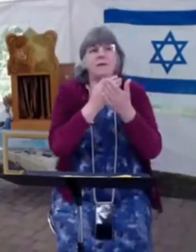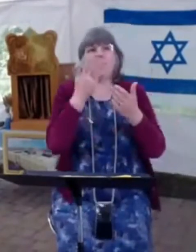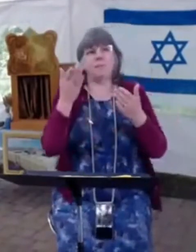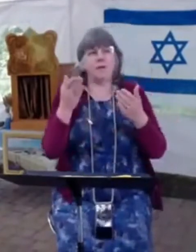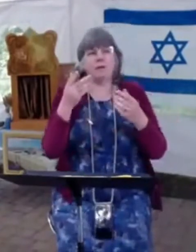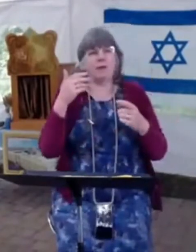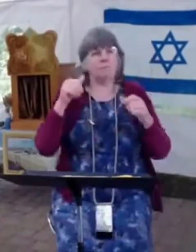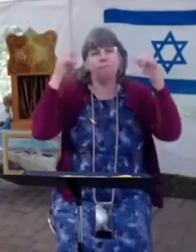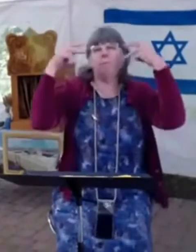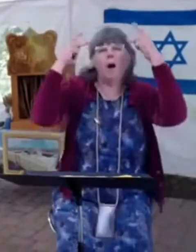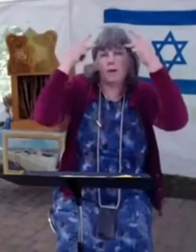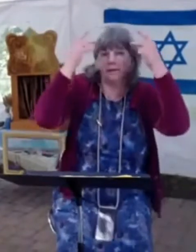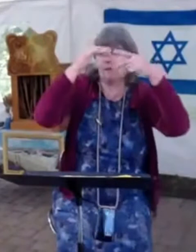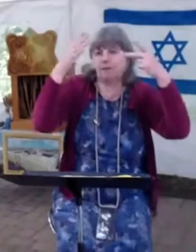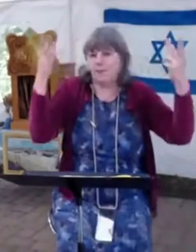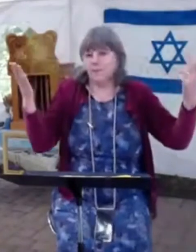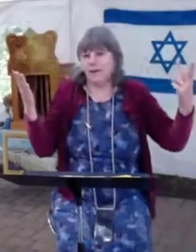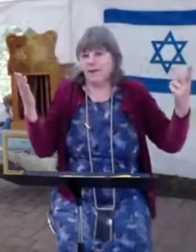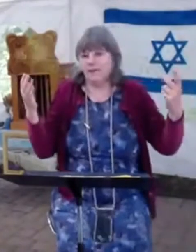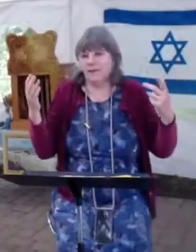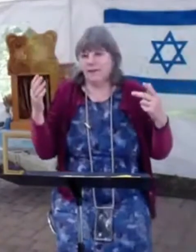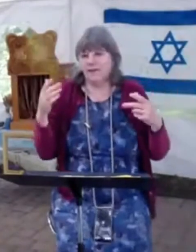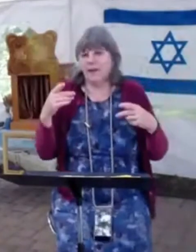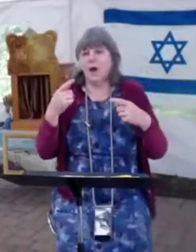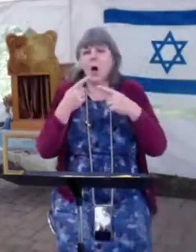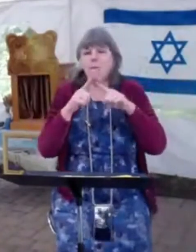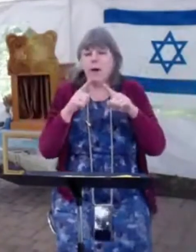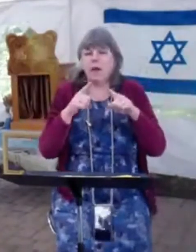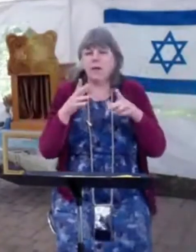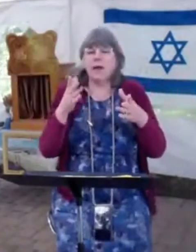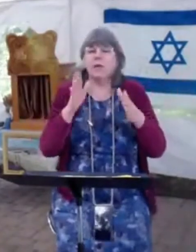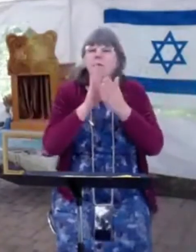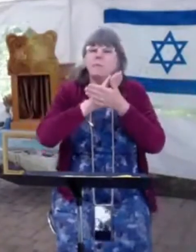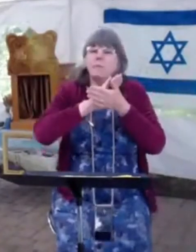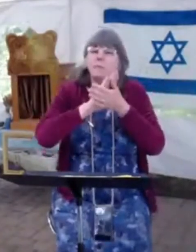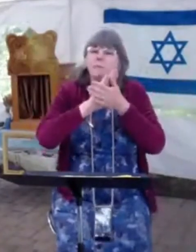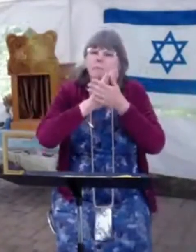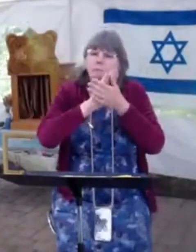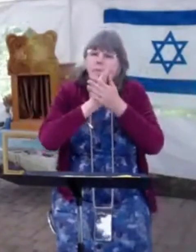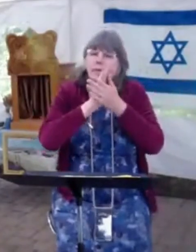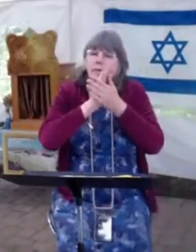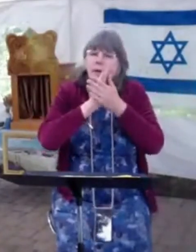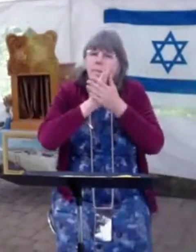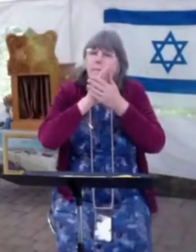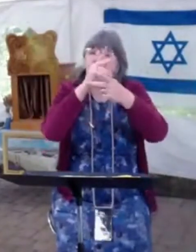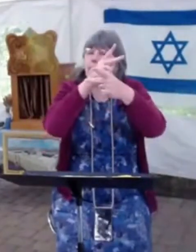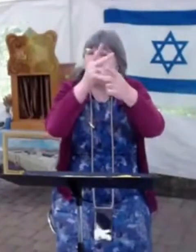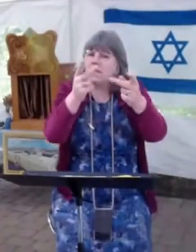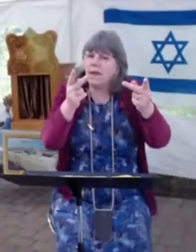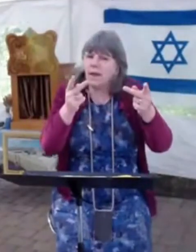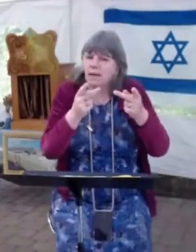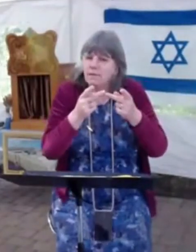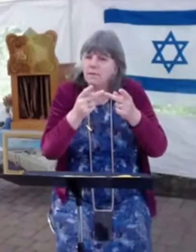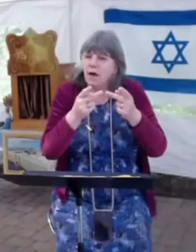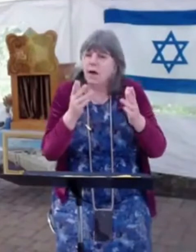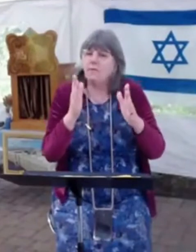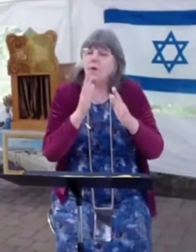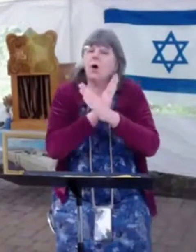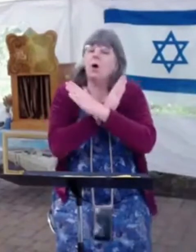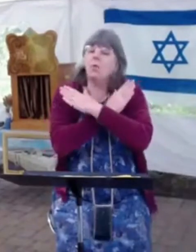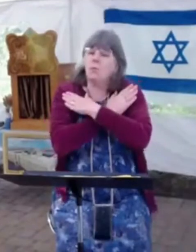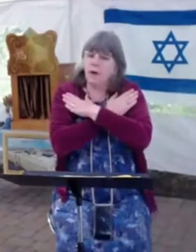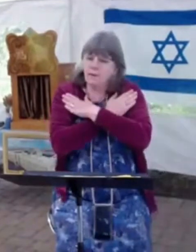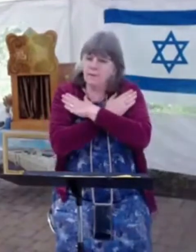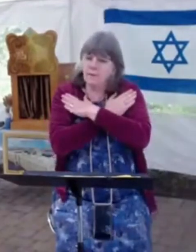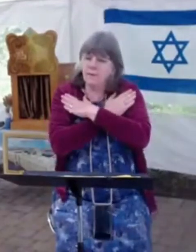The congregation of Adonai needs to be a place of rest. We want to see miracles.